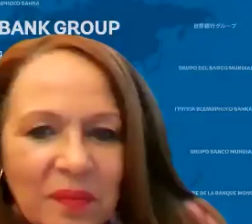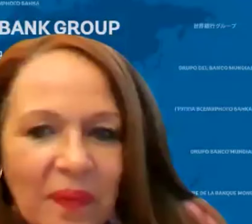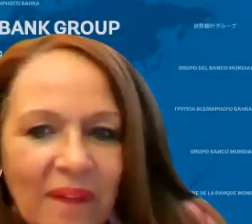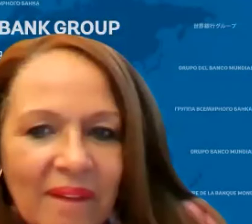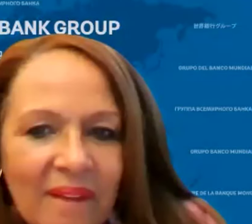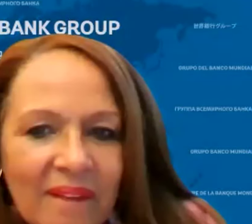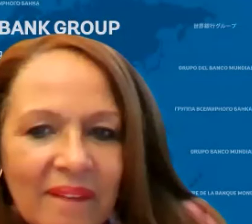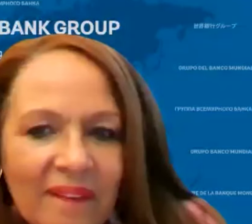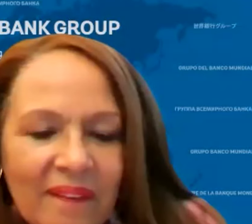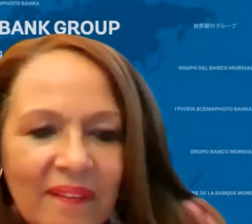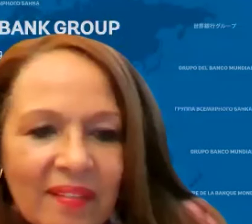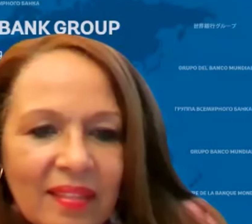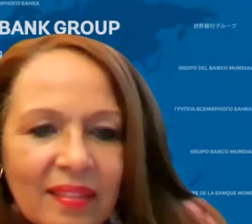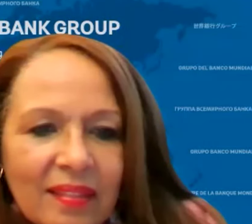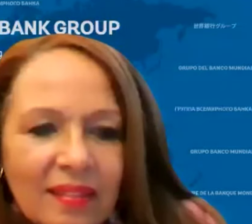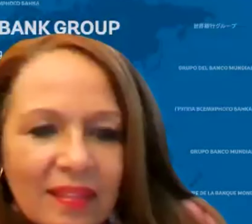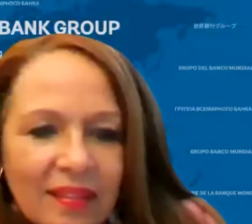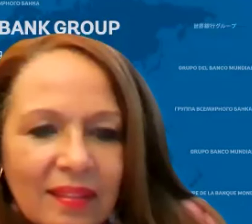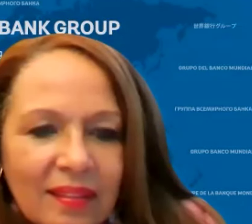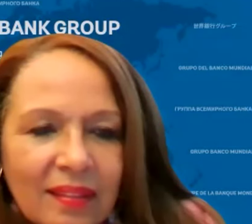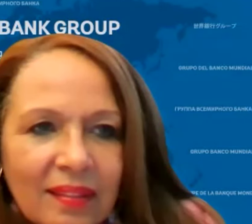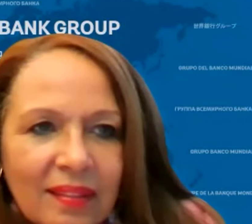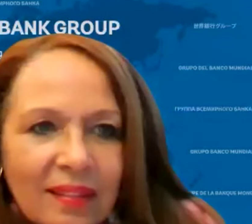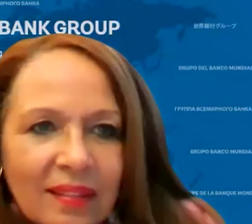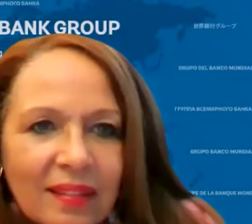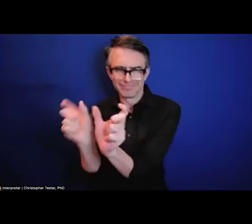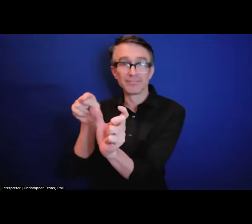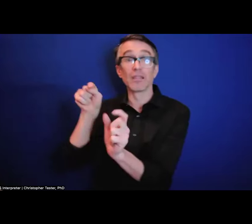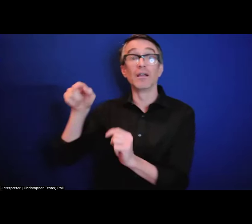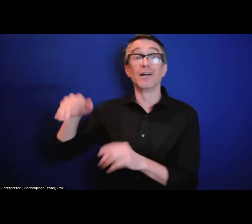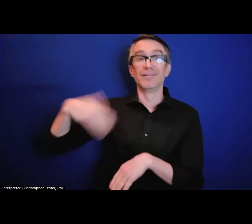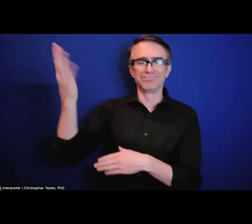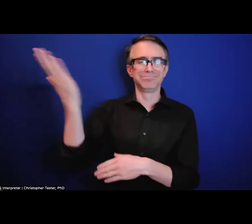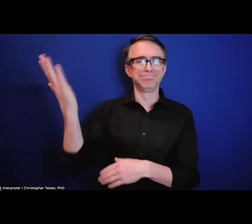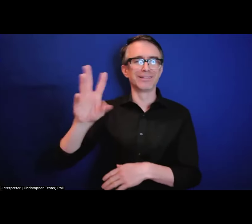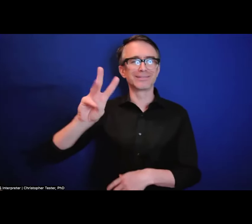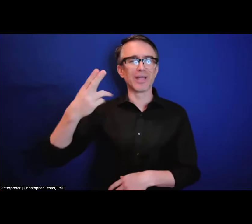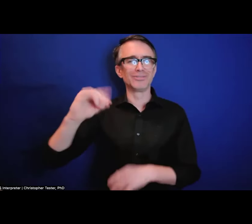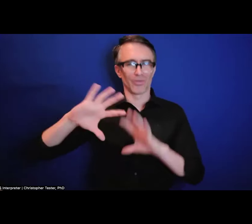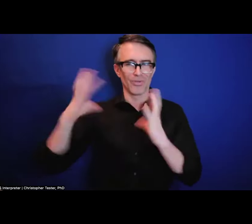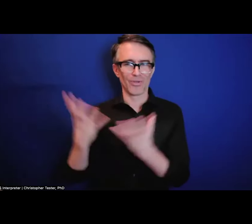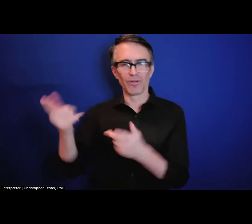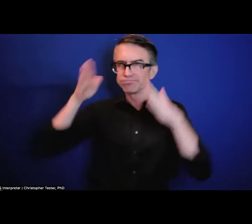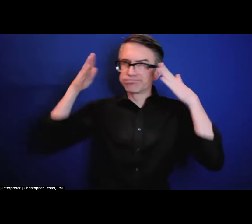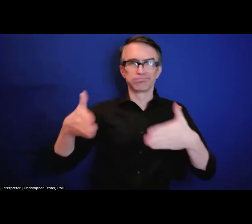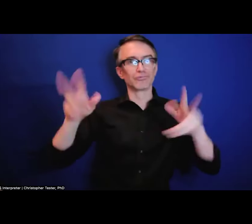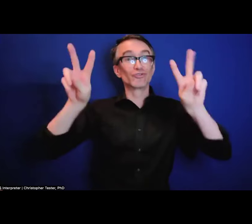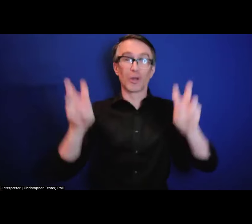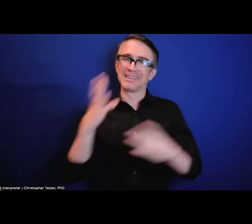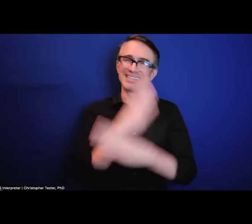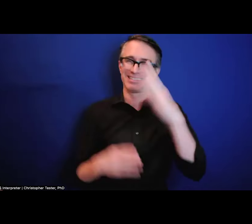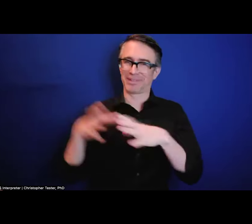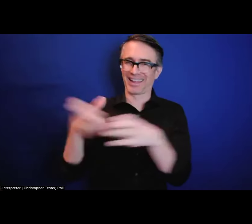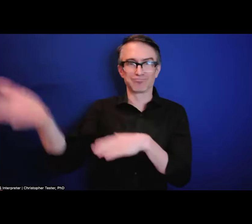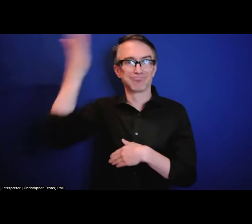collaboration and partnership with states, which is the next phase, I think, of the questions that Daryl has raised, and how we see